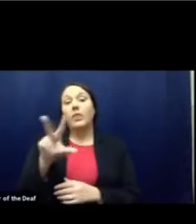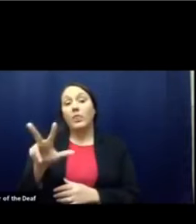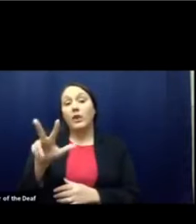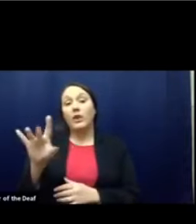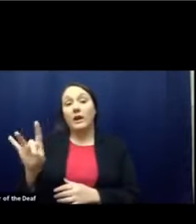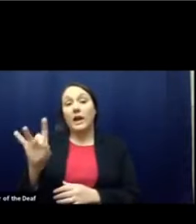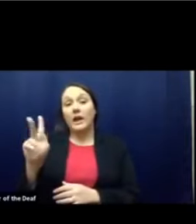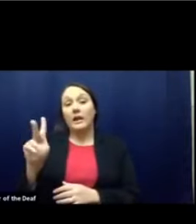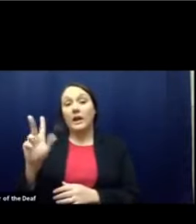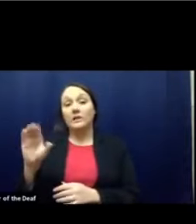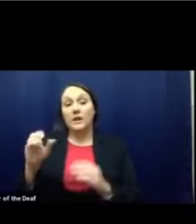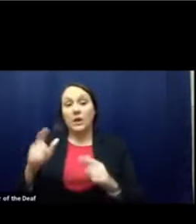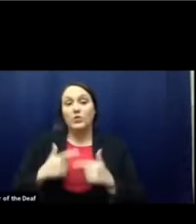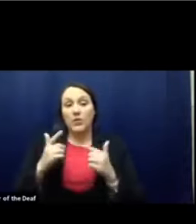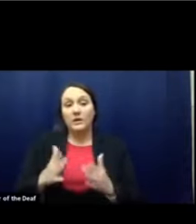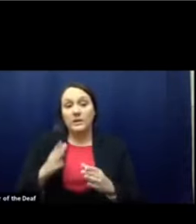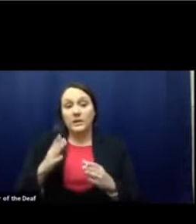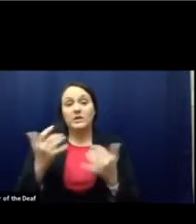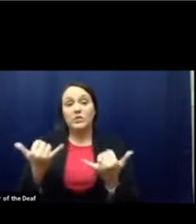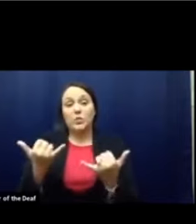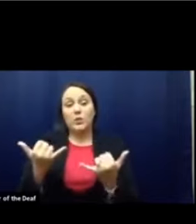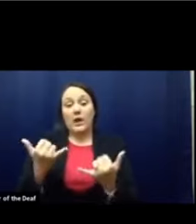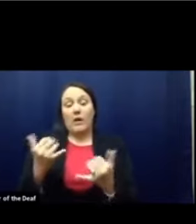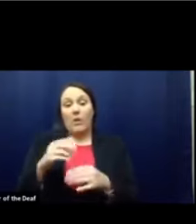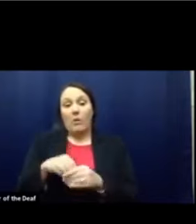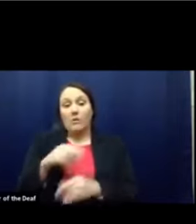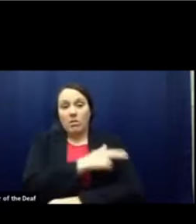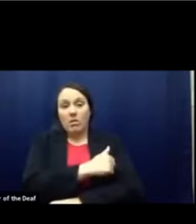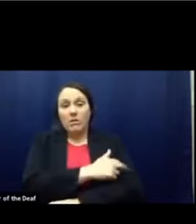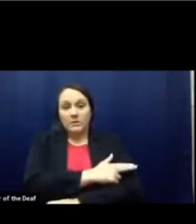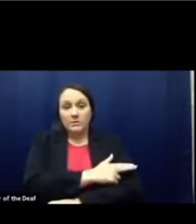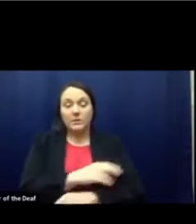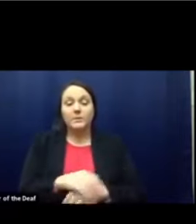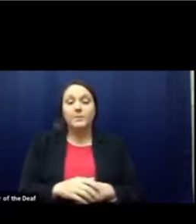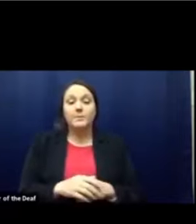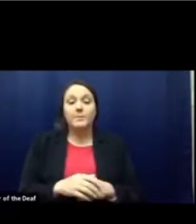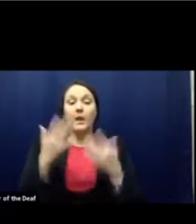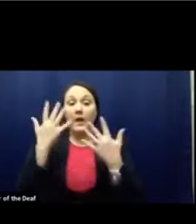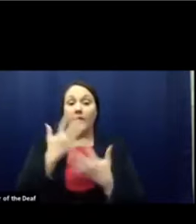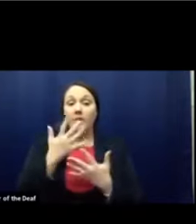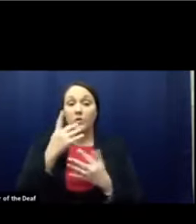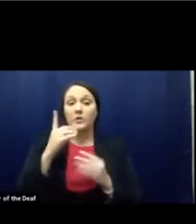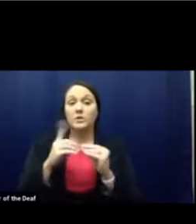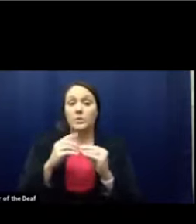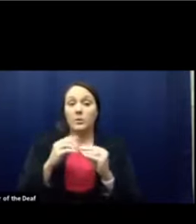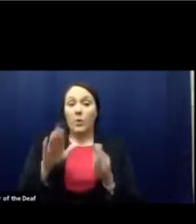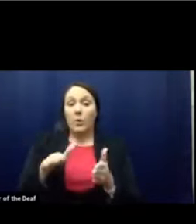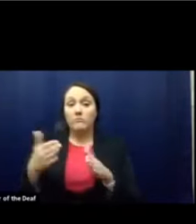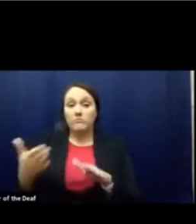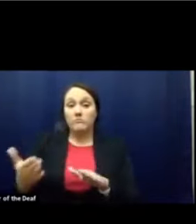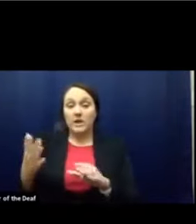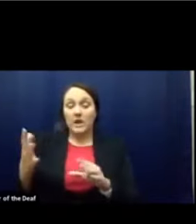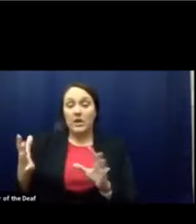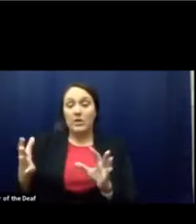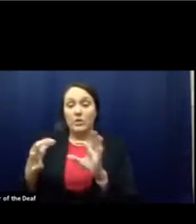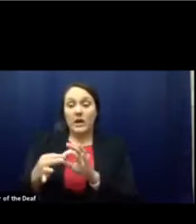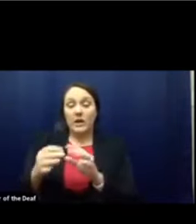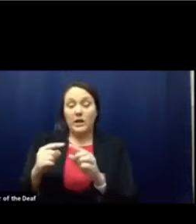Knox County residents are currently hospitalized. And unfortunately, we have one additional death related to